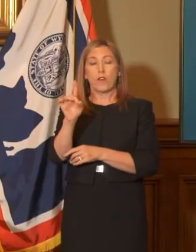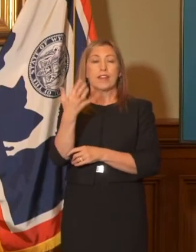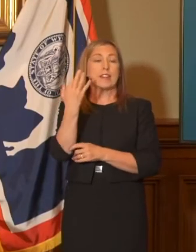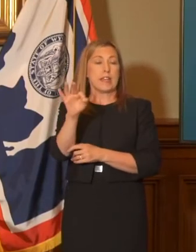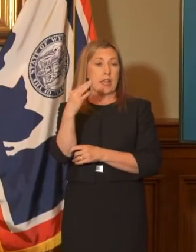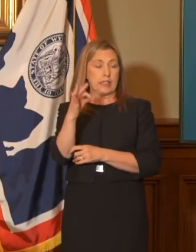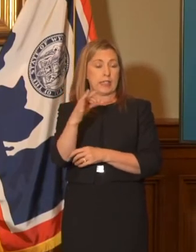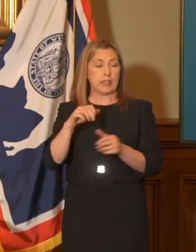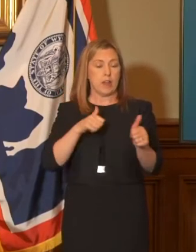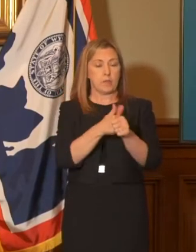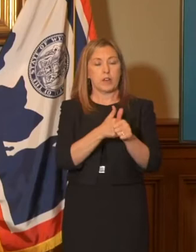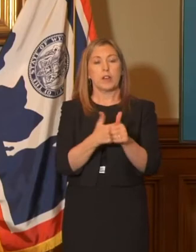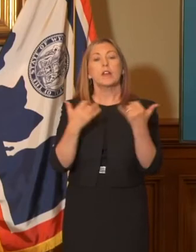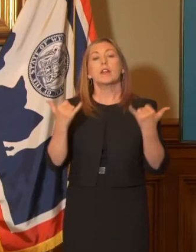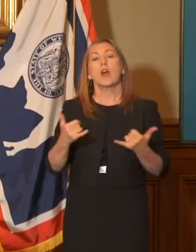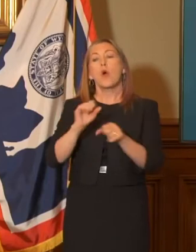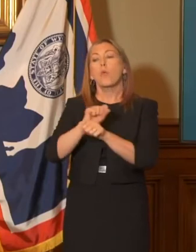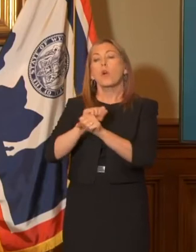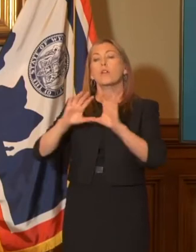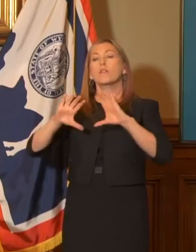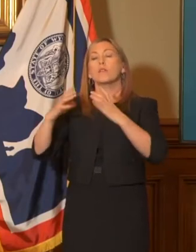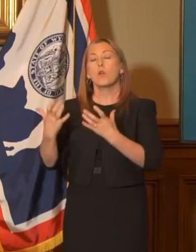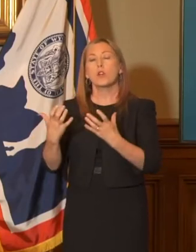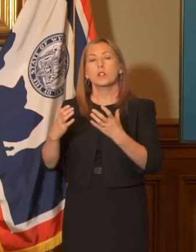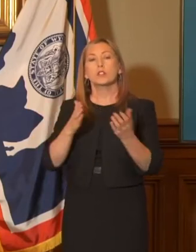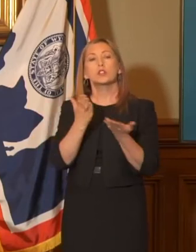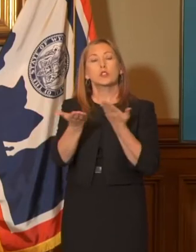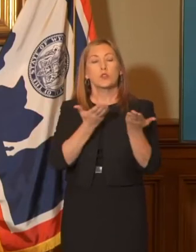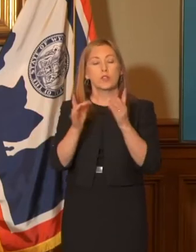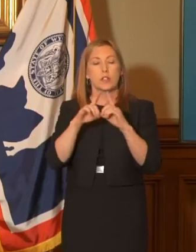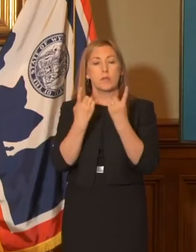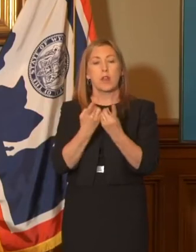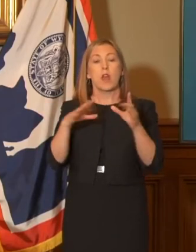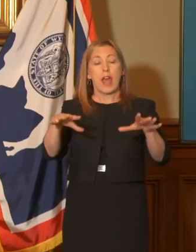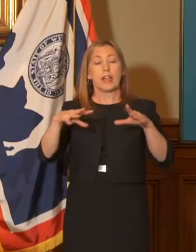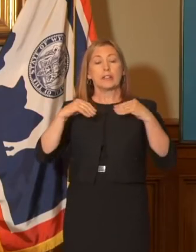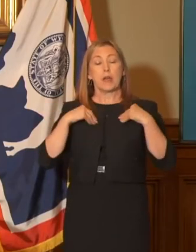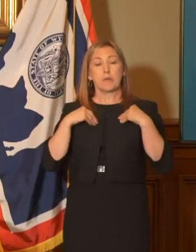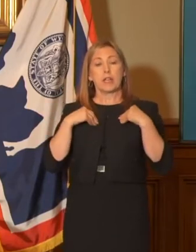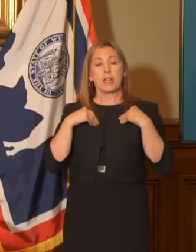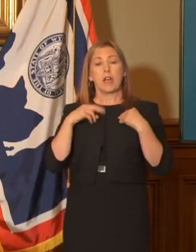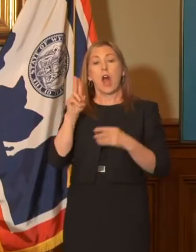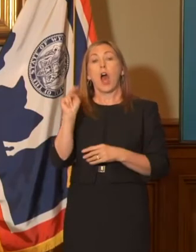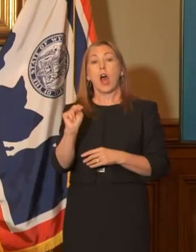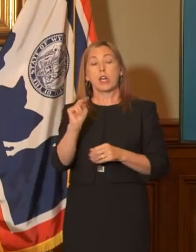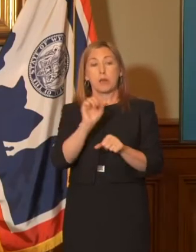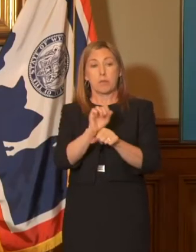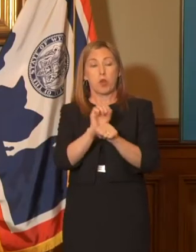Services began accepting unemployment insurance applications from those who are